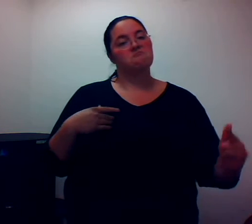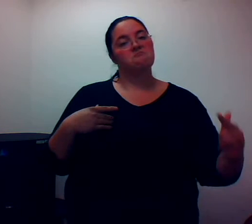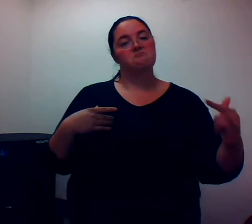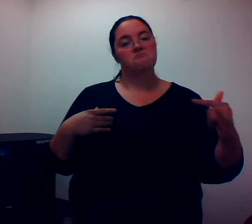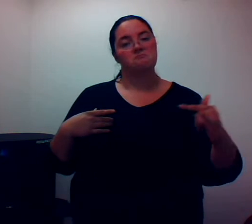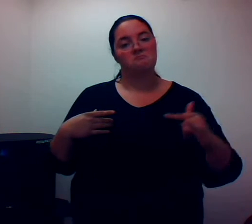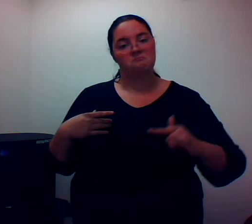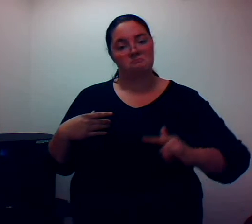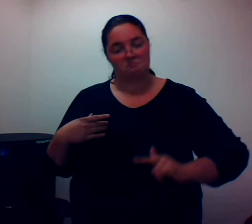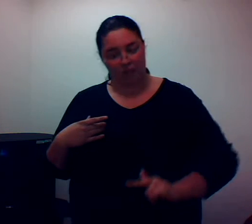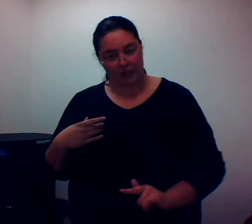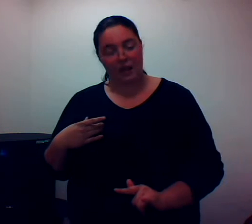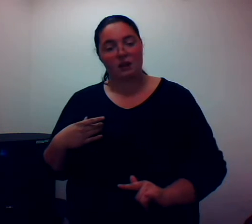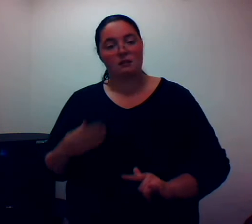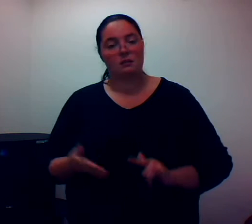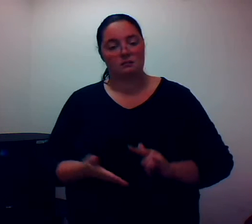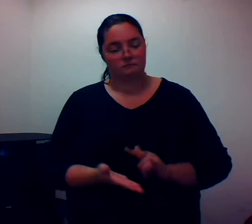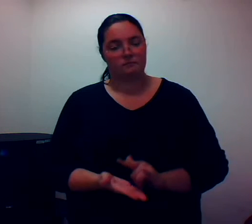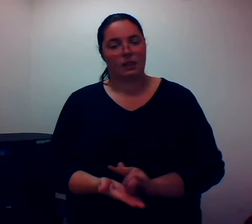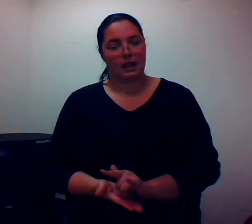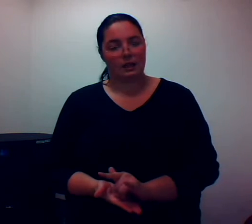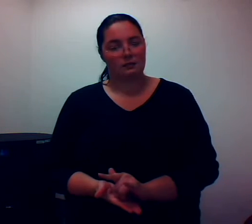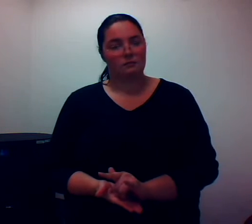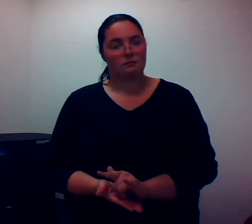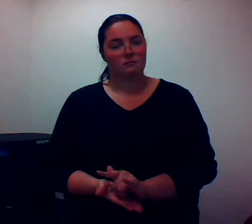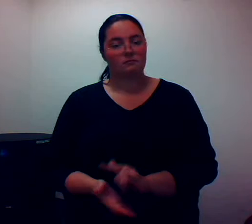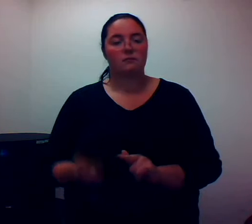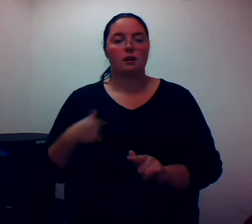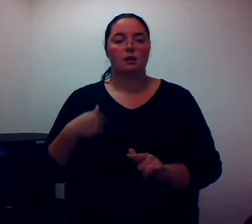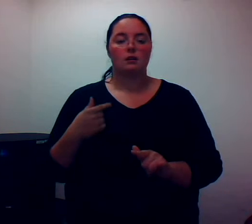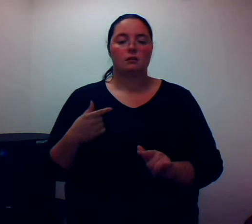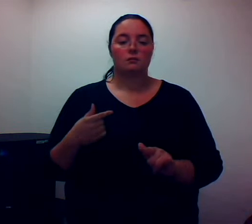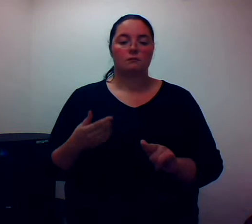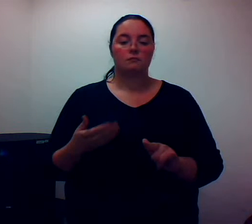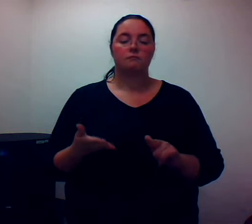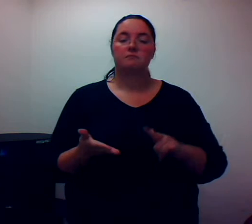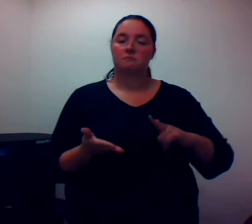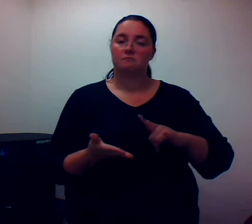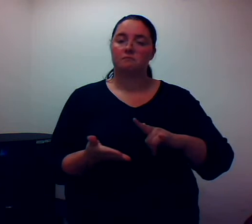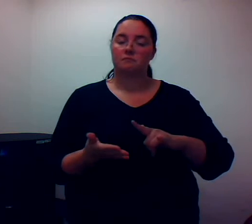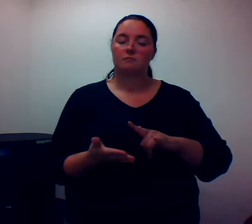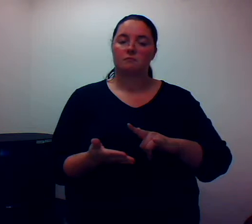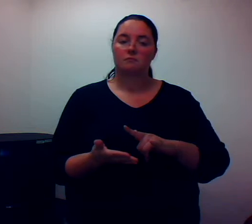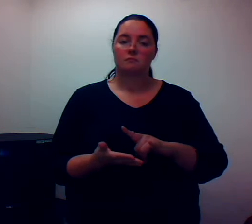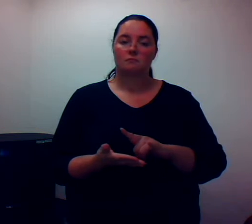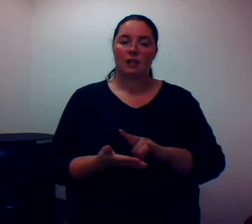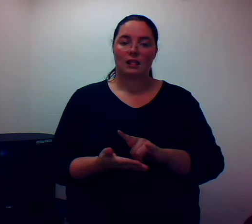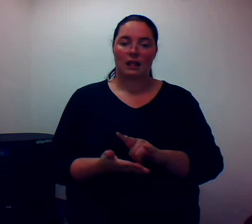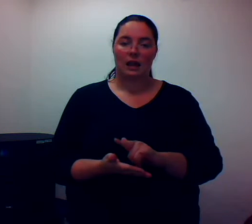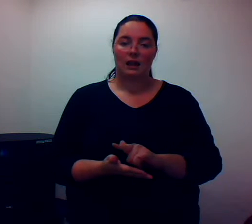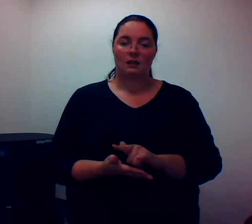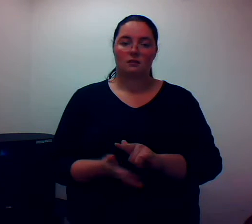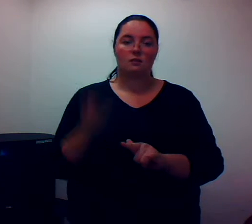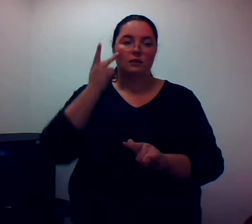landing on the runway, on either side of where we were landing, there were about 100 ambulances and fire